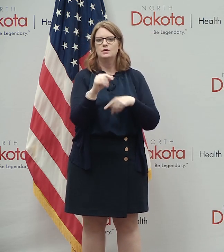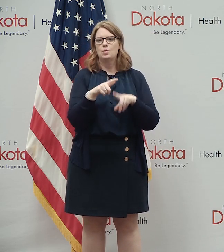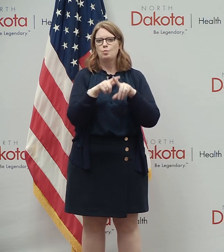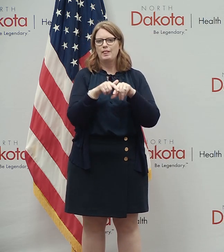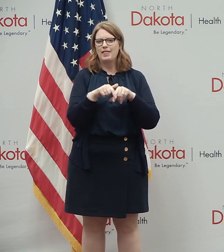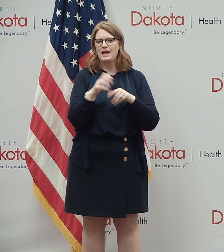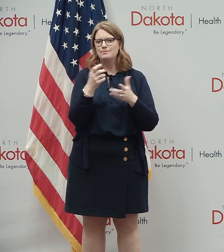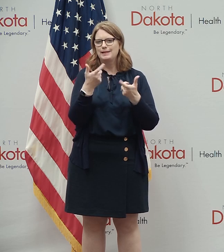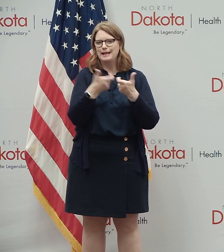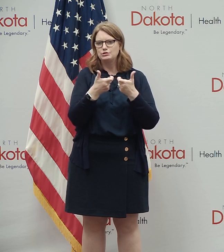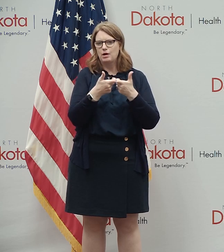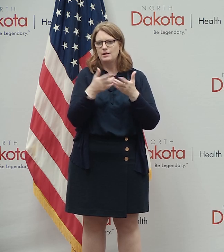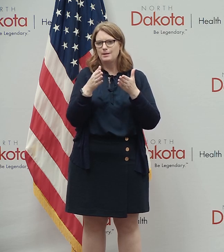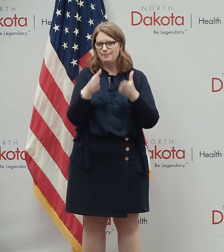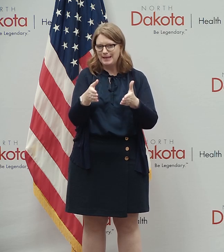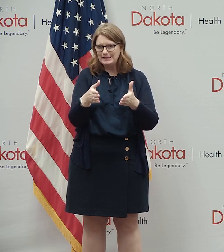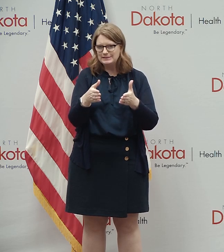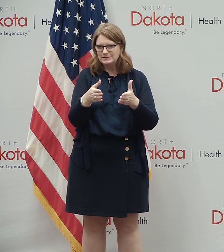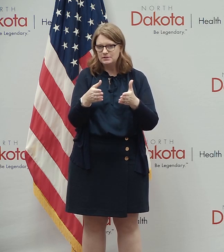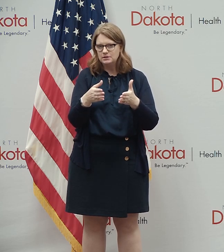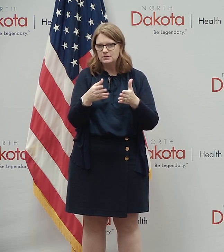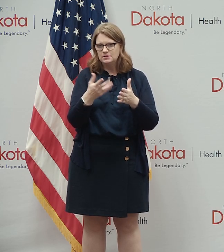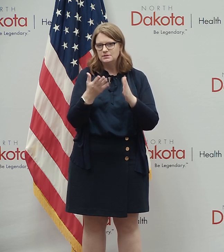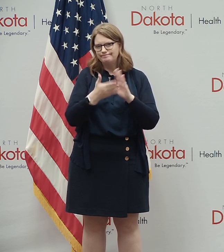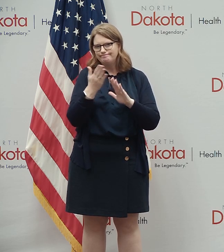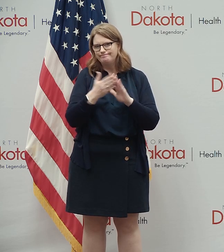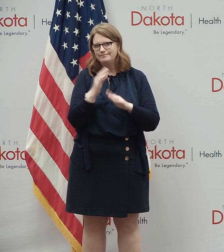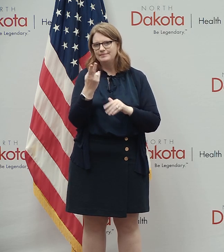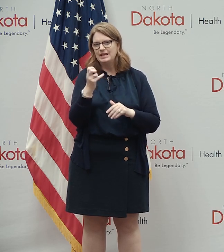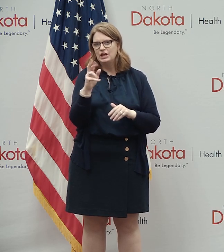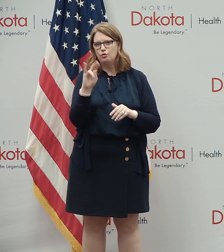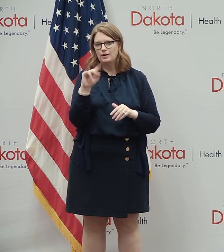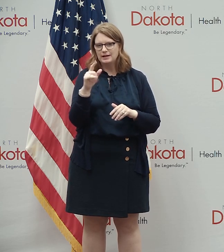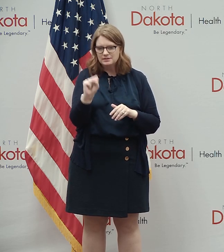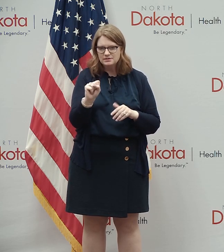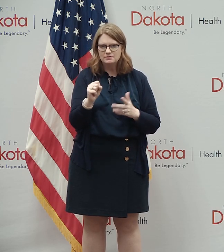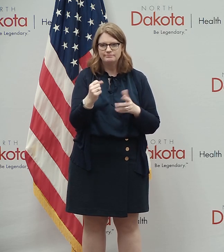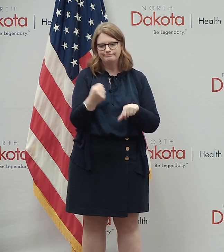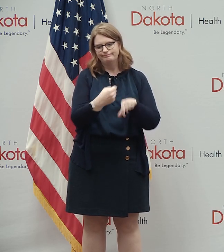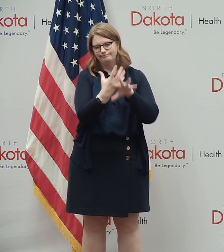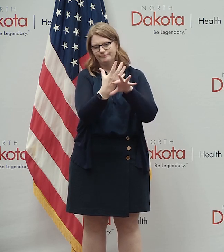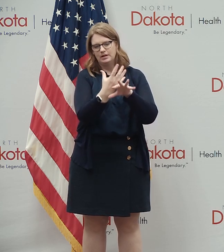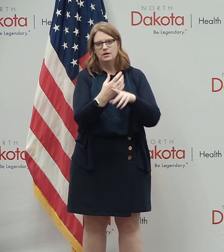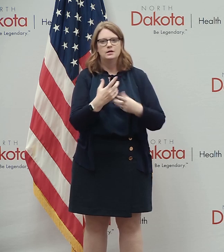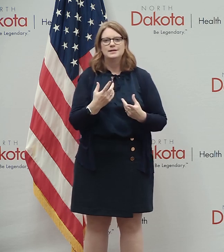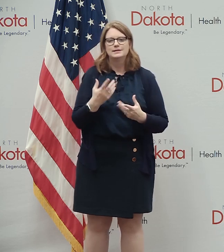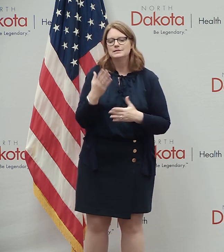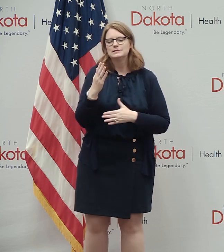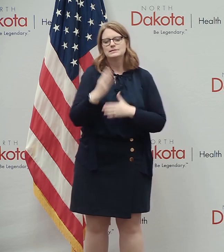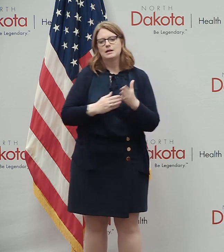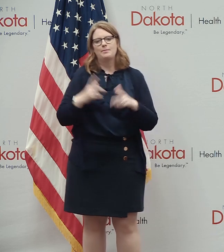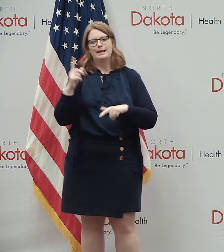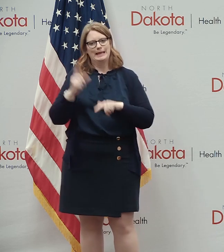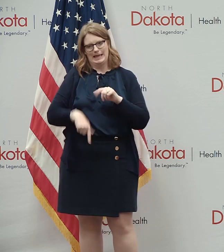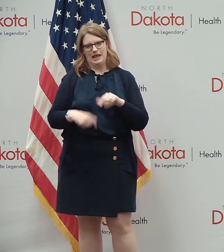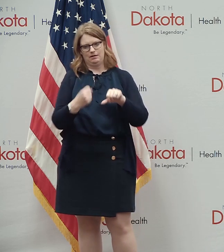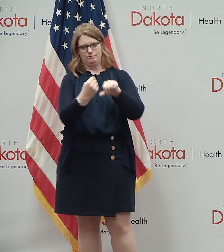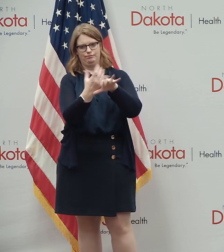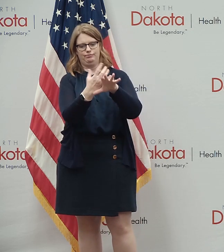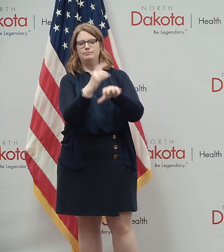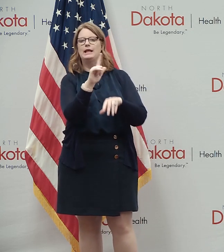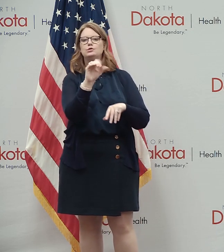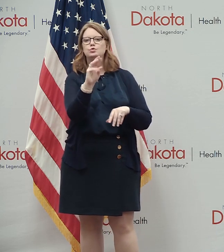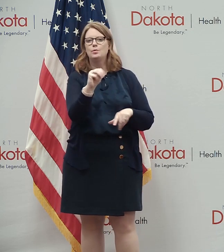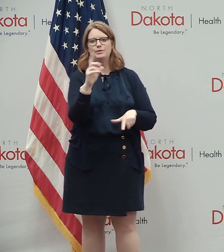reliable electronic means, to conduct as many hearings as we can. Some of our hearings just simply can't be conducted by Zoom,